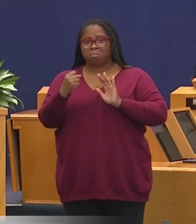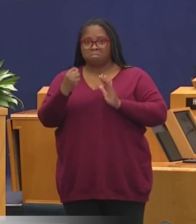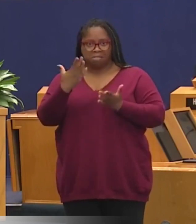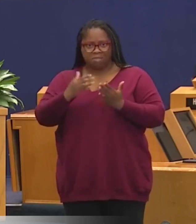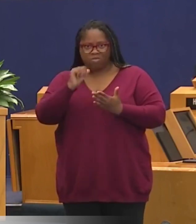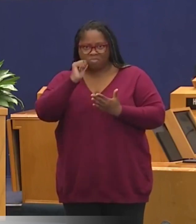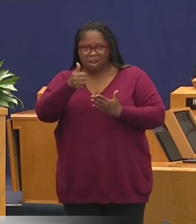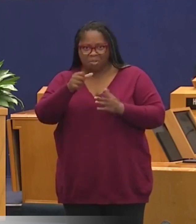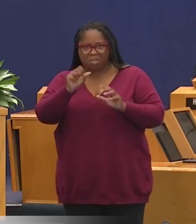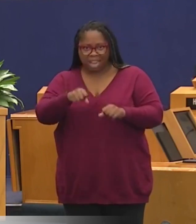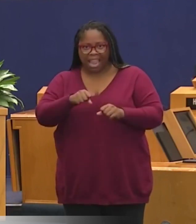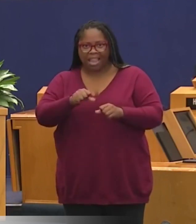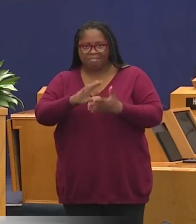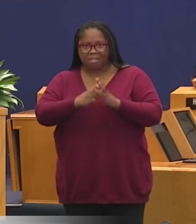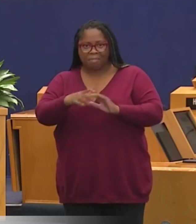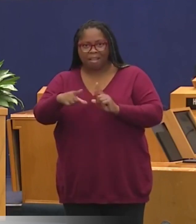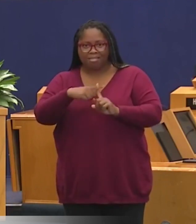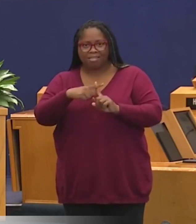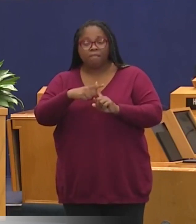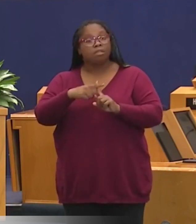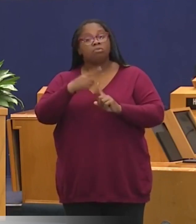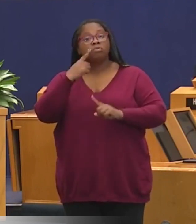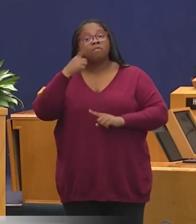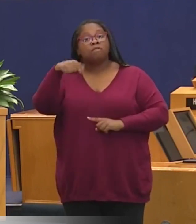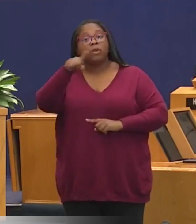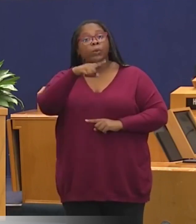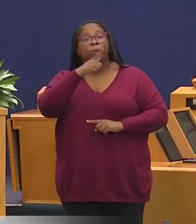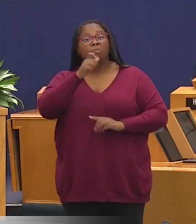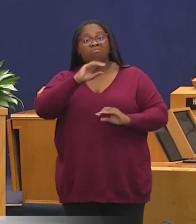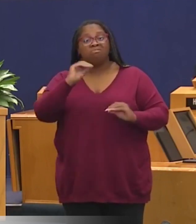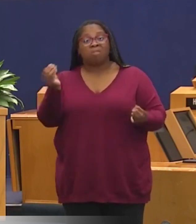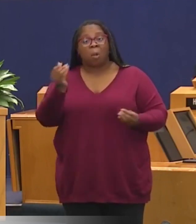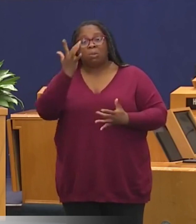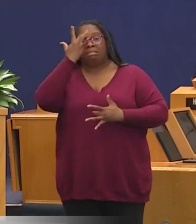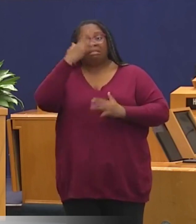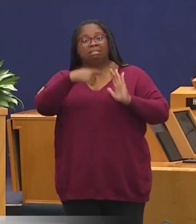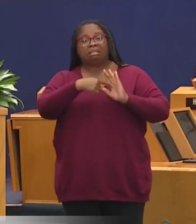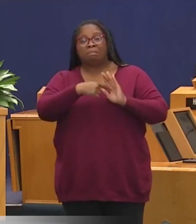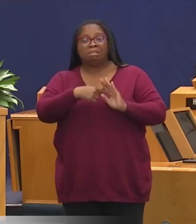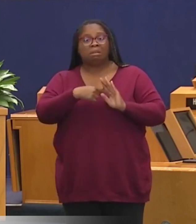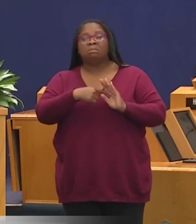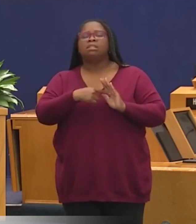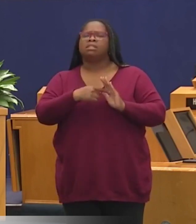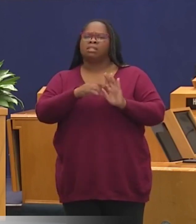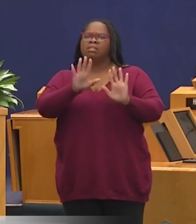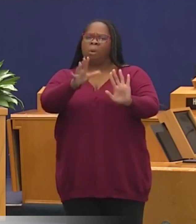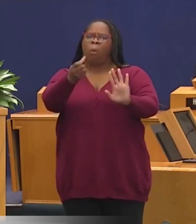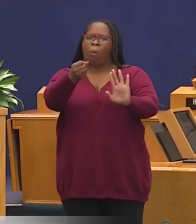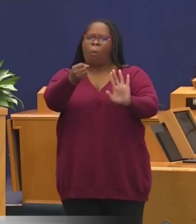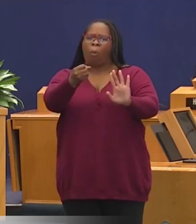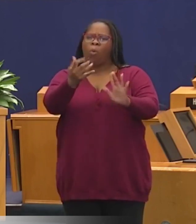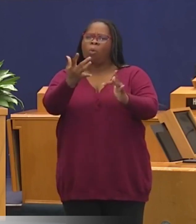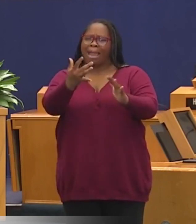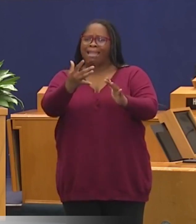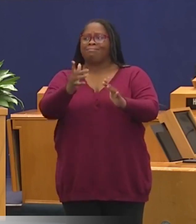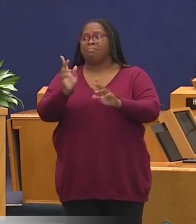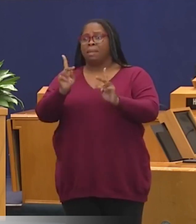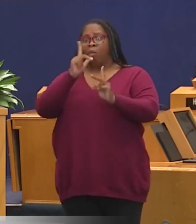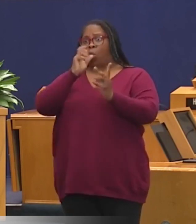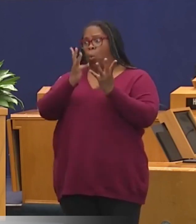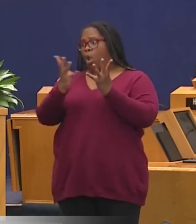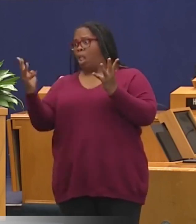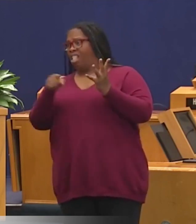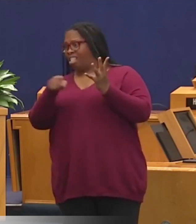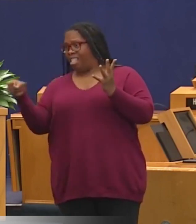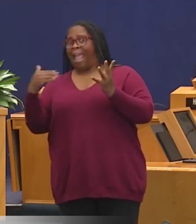Again, for people who have no symptoms at this point in time, best to let testing happen amongst those people who are in fact